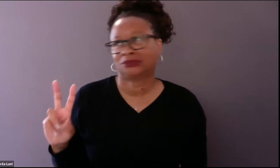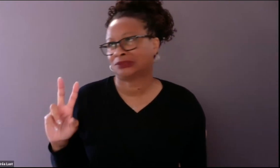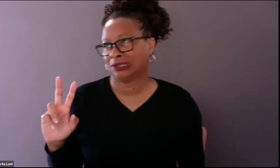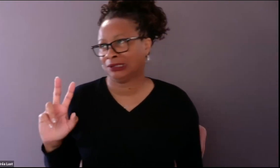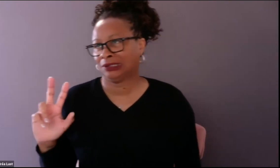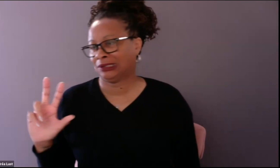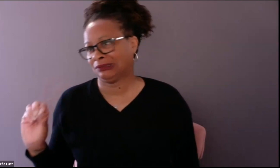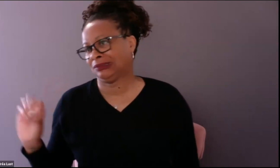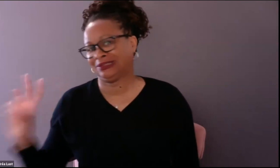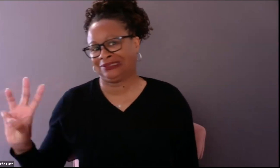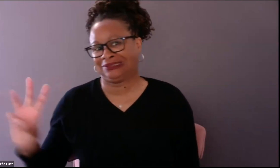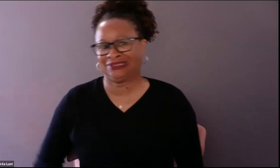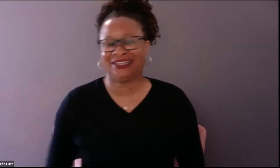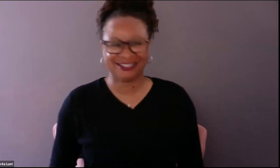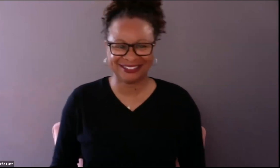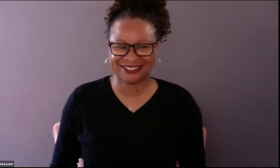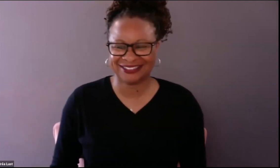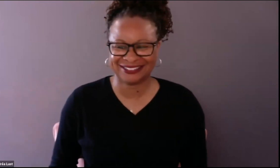2006.